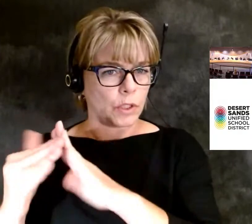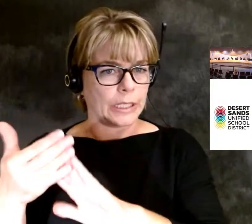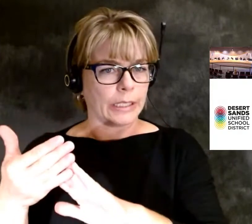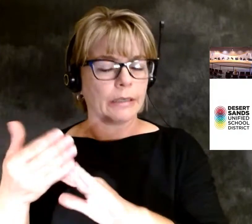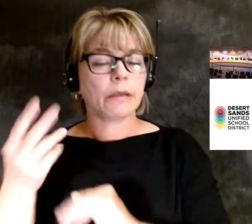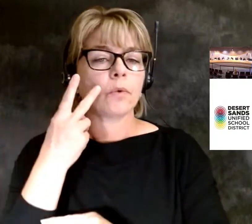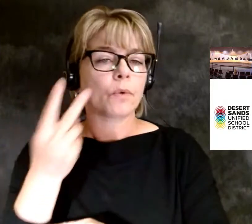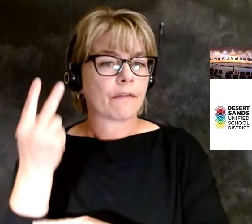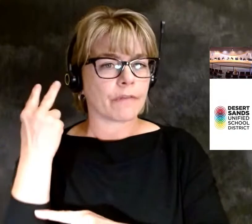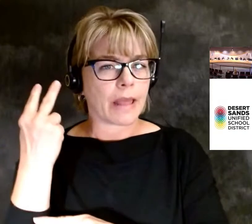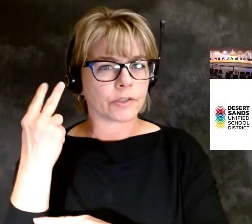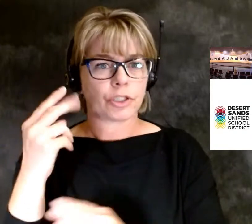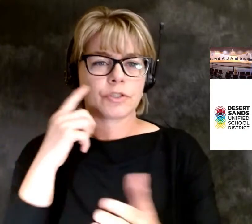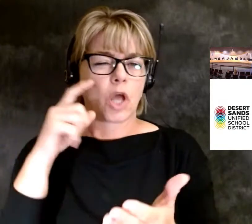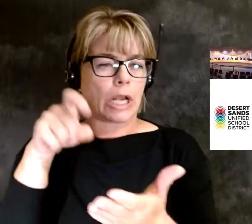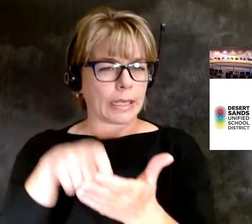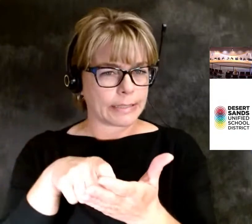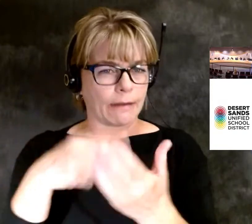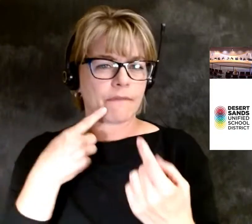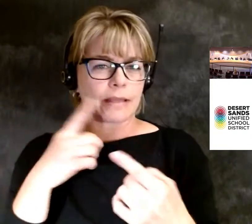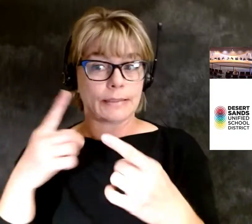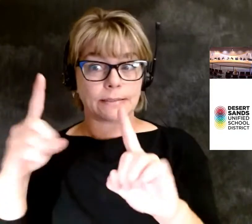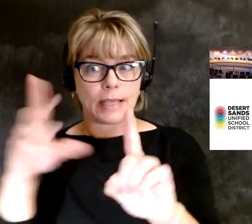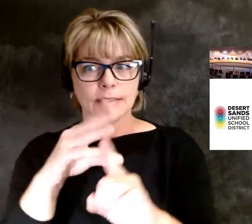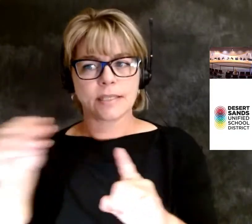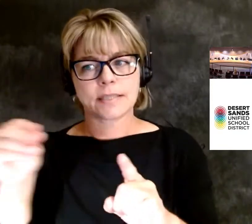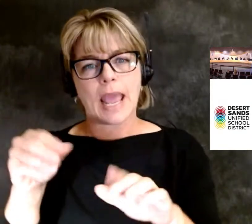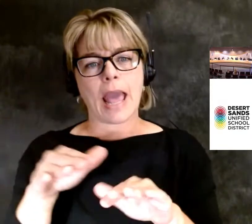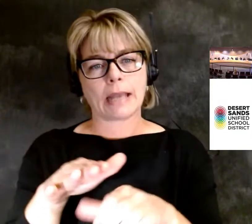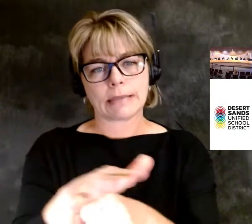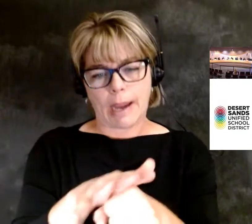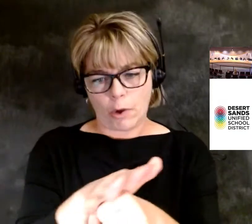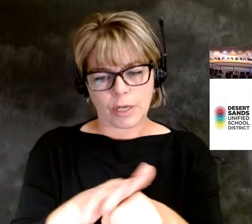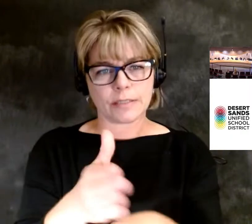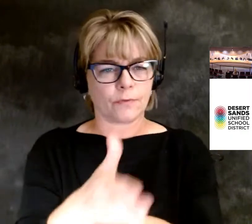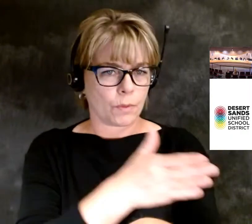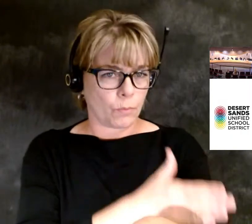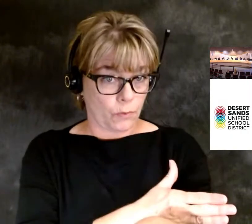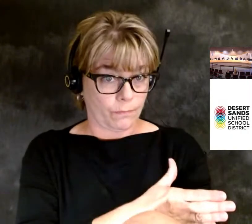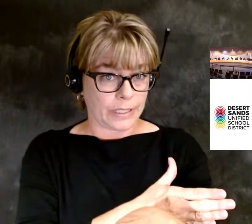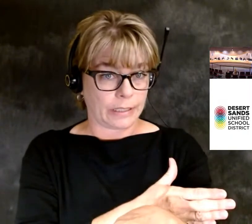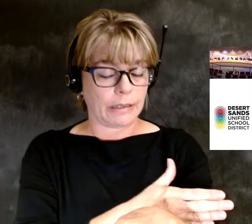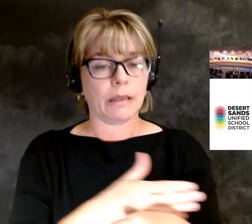identified successes and areas for improvement, highlights of the plan,